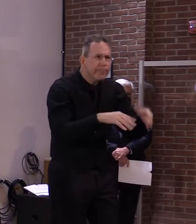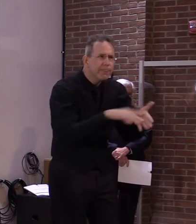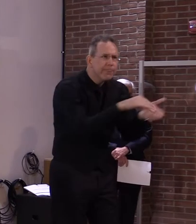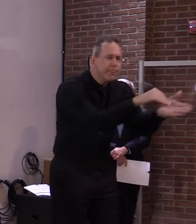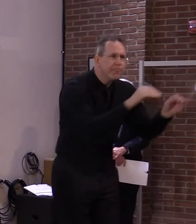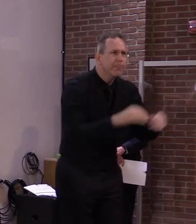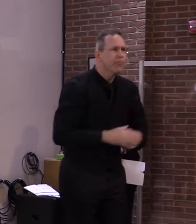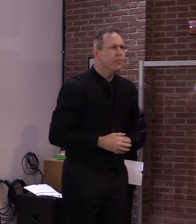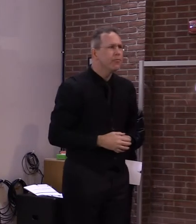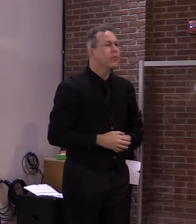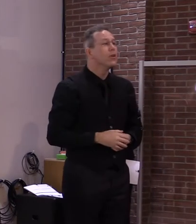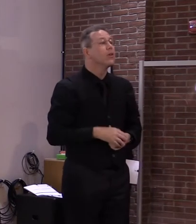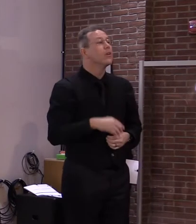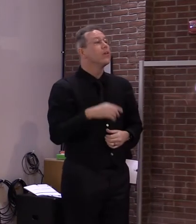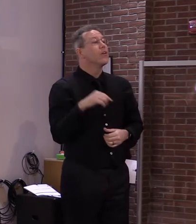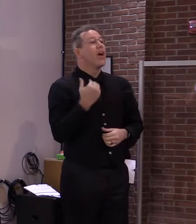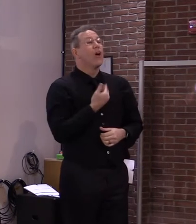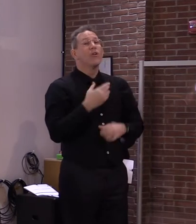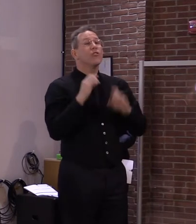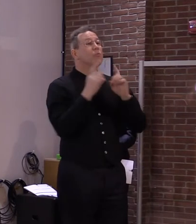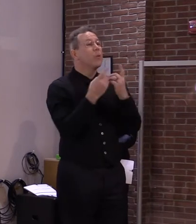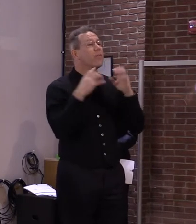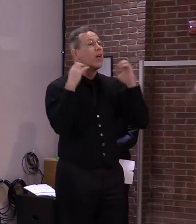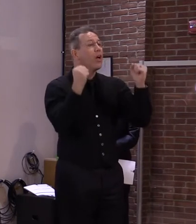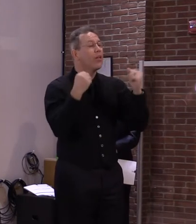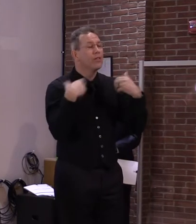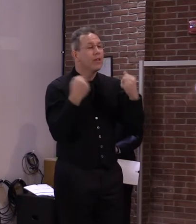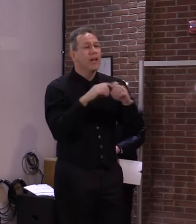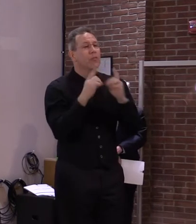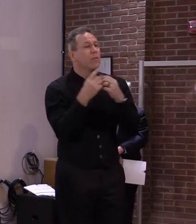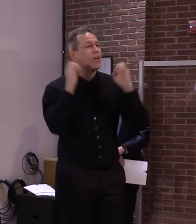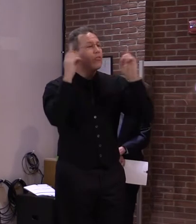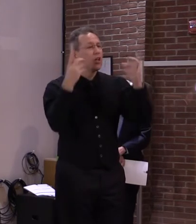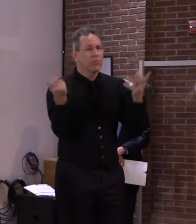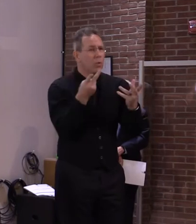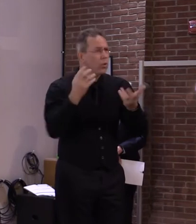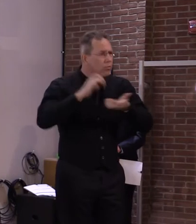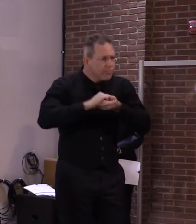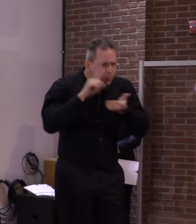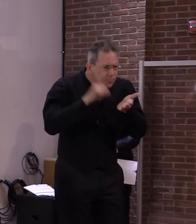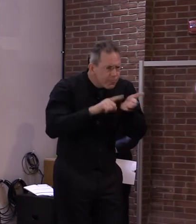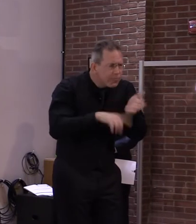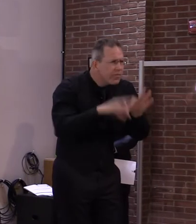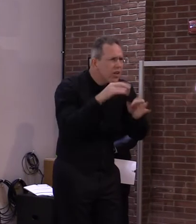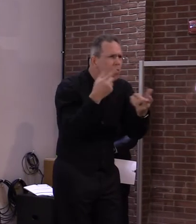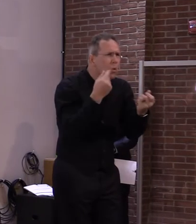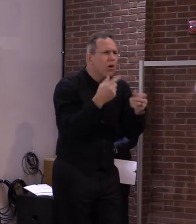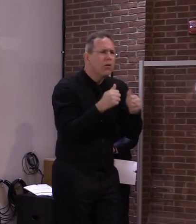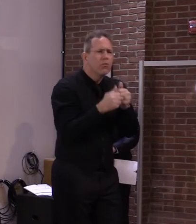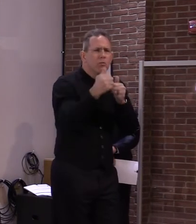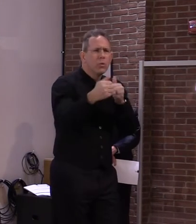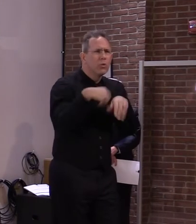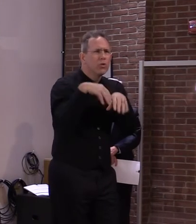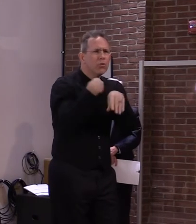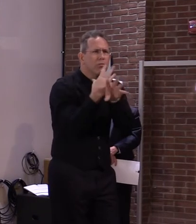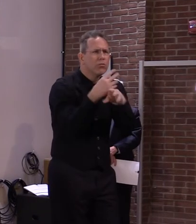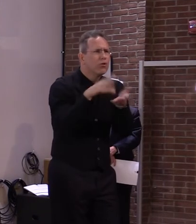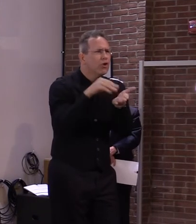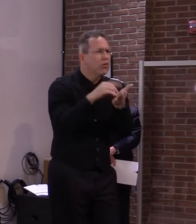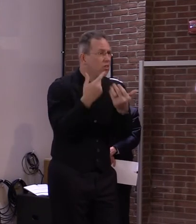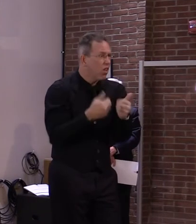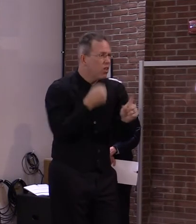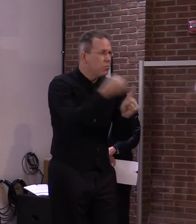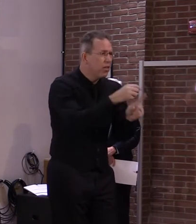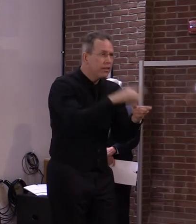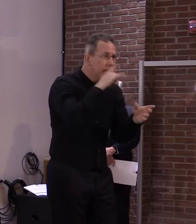are learning about the impact remote learning has had and also identify ways to address it we know how difficult this has been for all